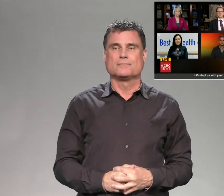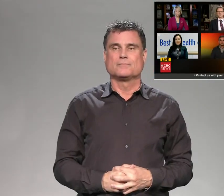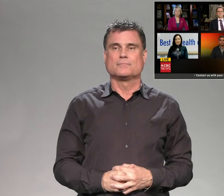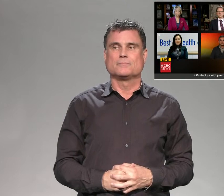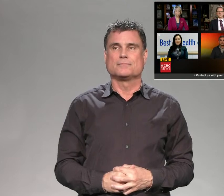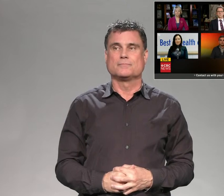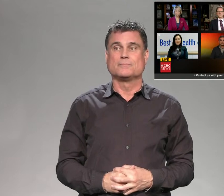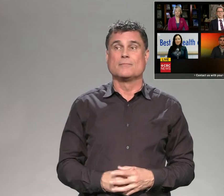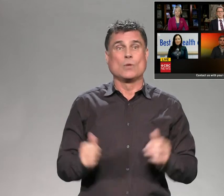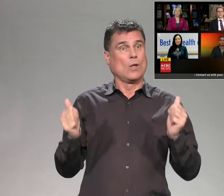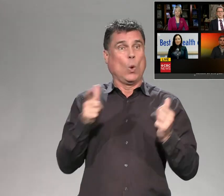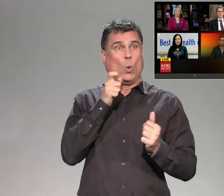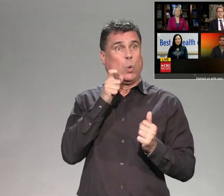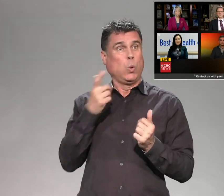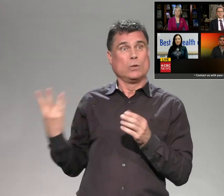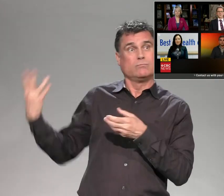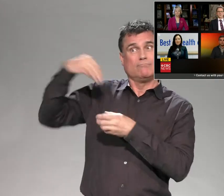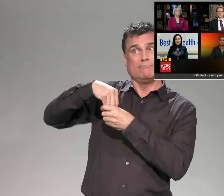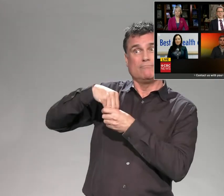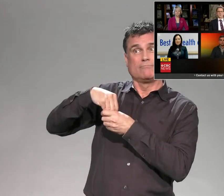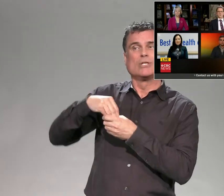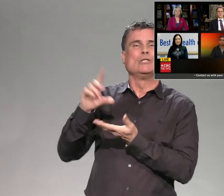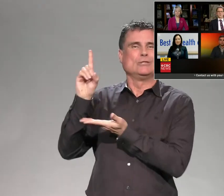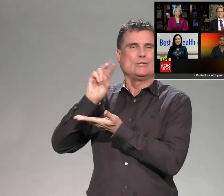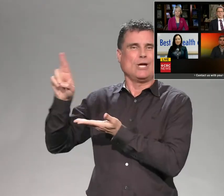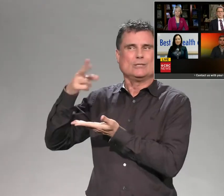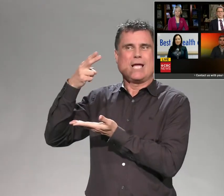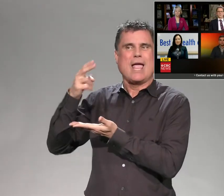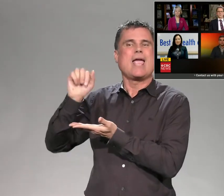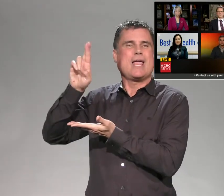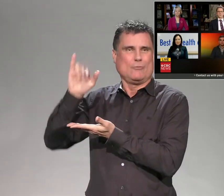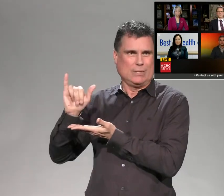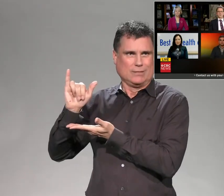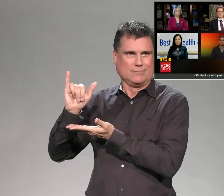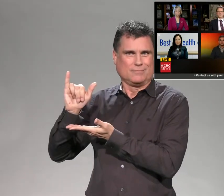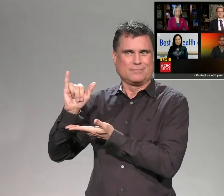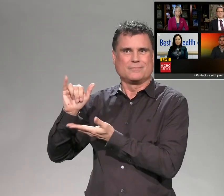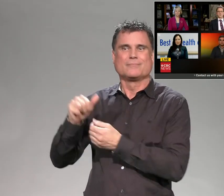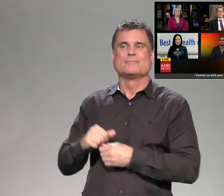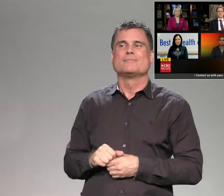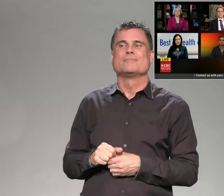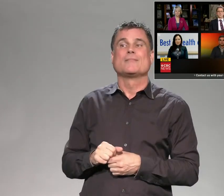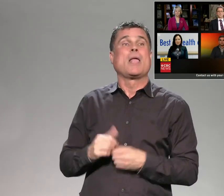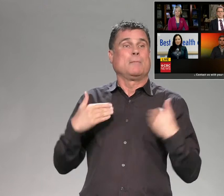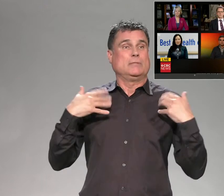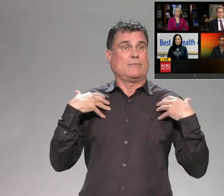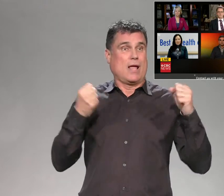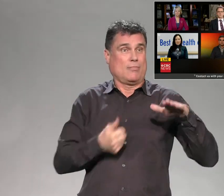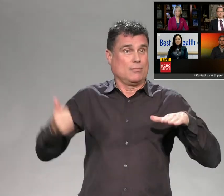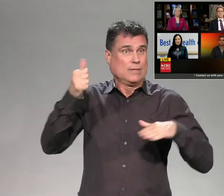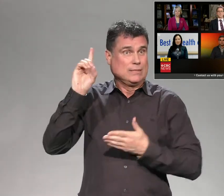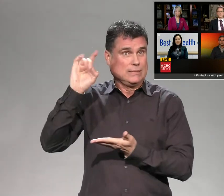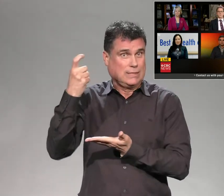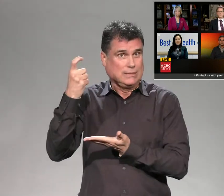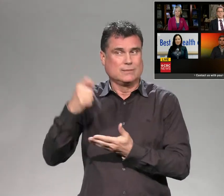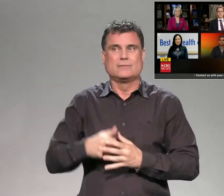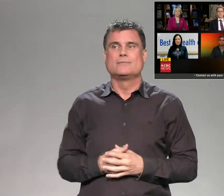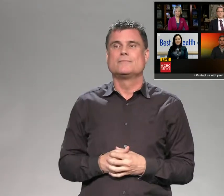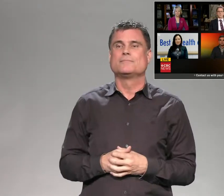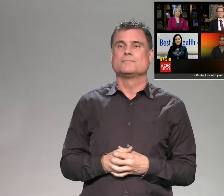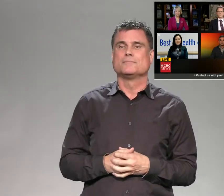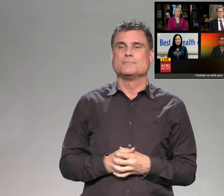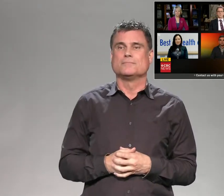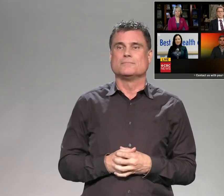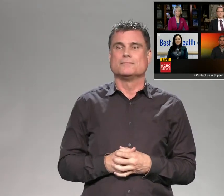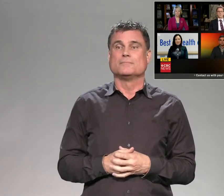Health Officer Dr. Bonnie Henry. BC's Minister of Health, Adrian Dix, is with us as well. Dr. Shannon McDonald is the Acting Chief